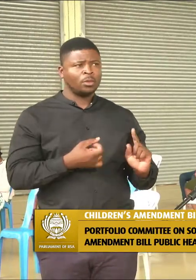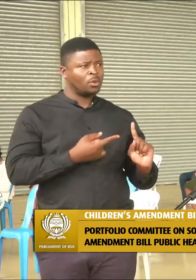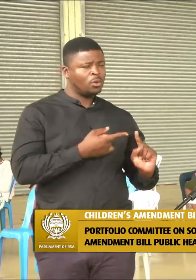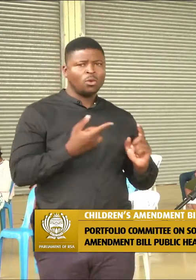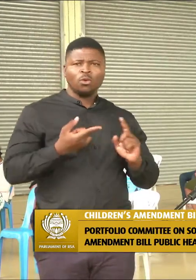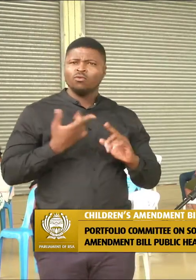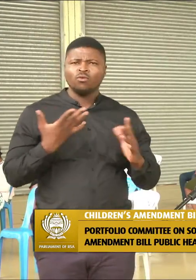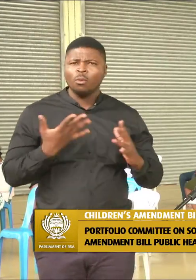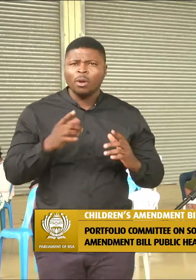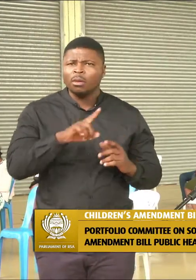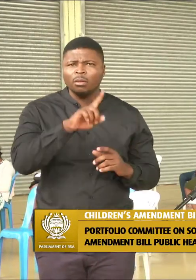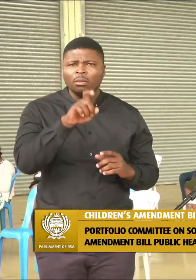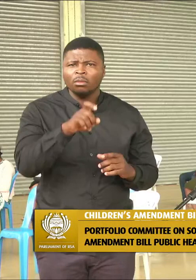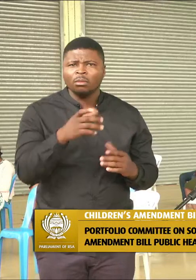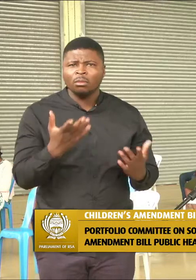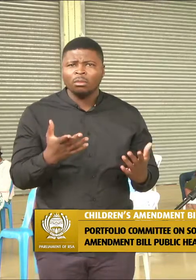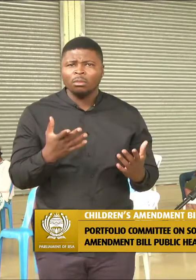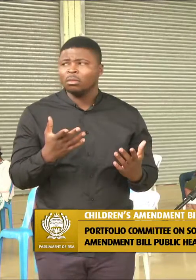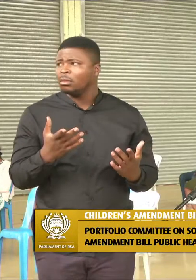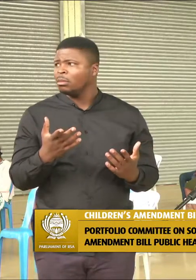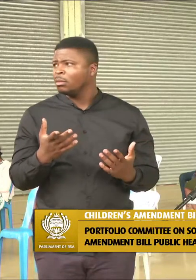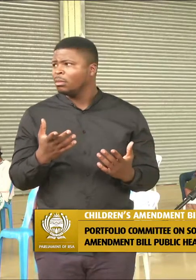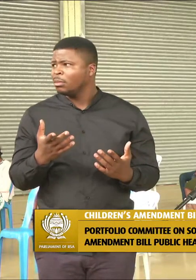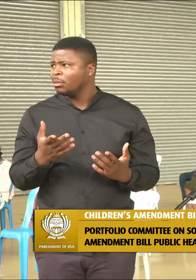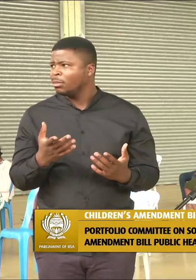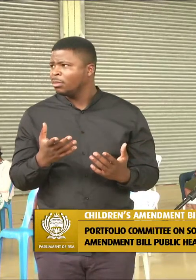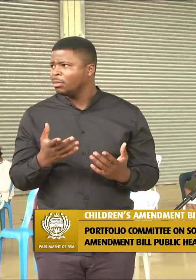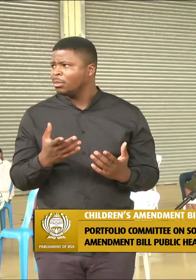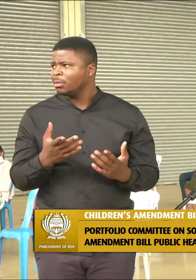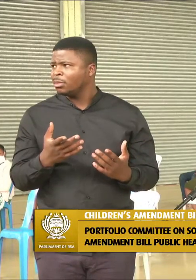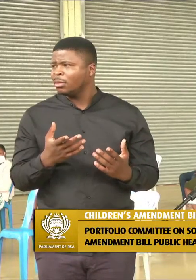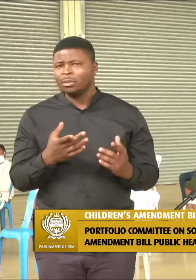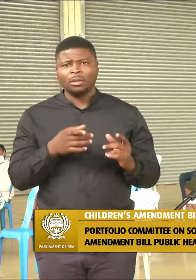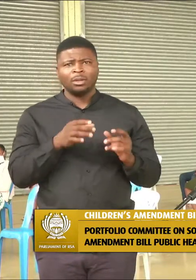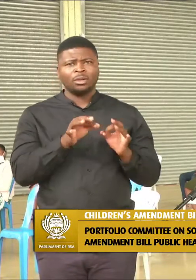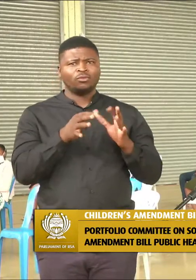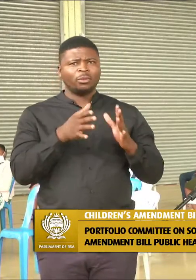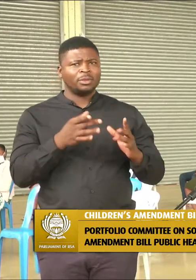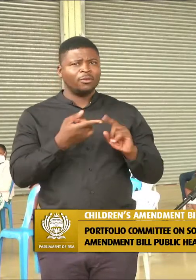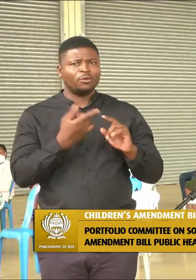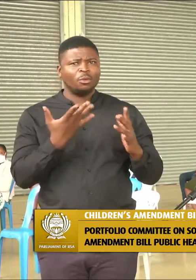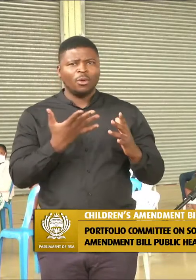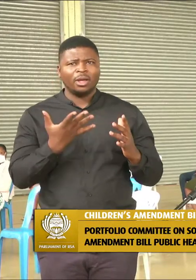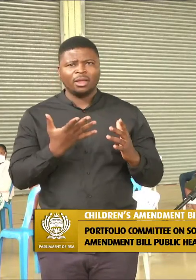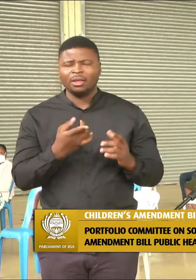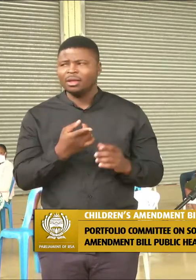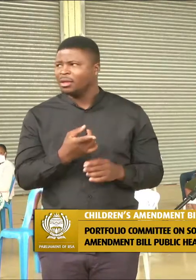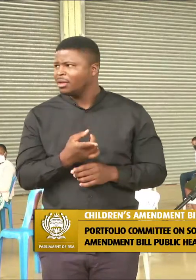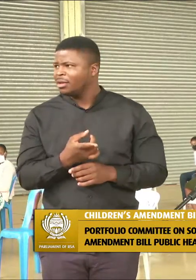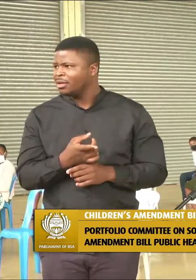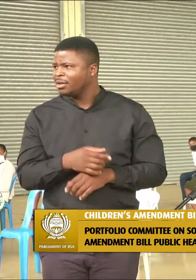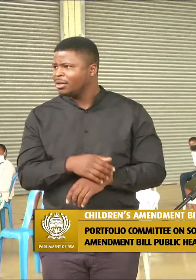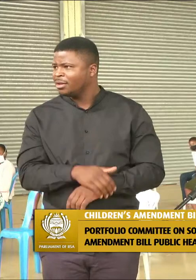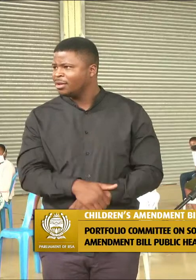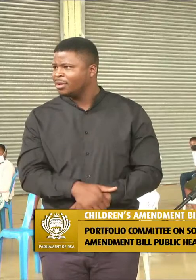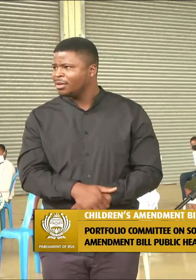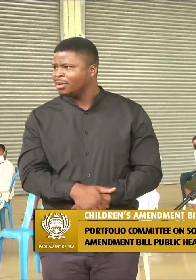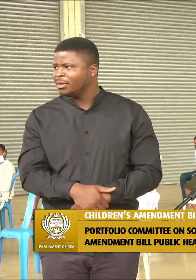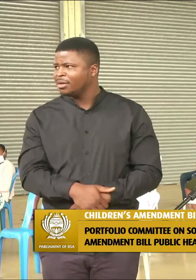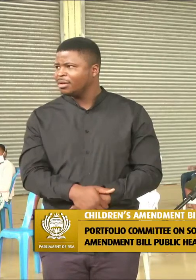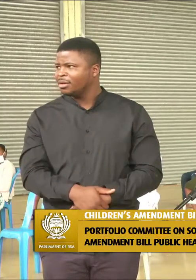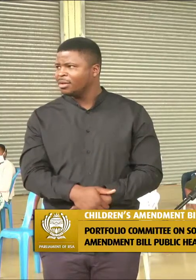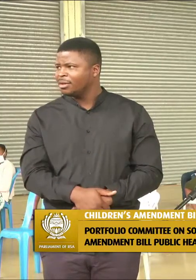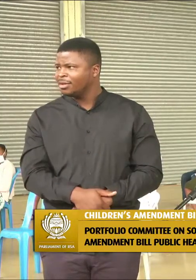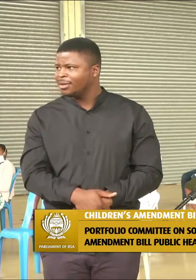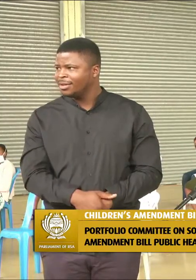you come from? Lo khuluma ngezandla ubuya kuphi ngoku? You sign language interpreter. Where do you come from? Watolika nayo ukuthi ubuya